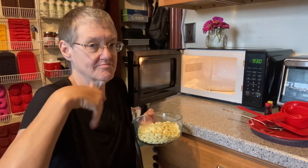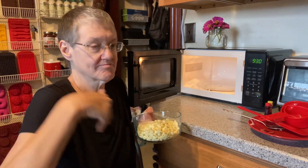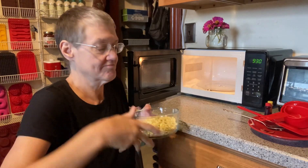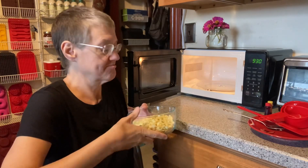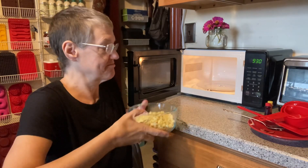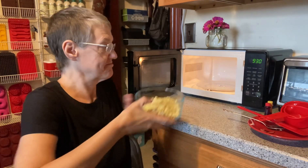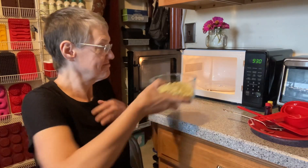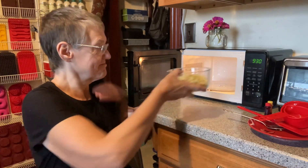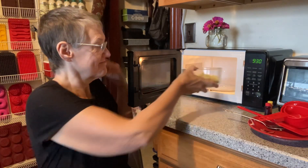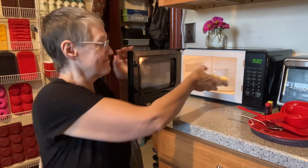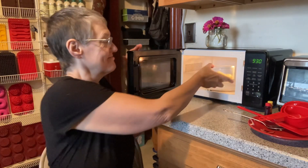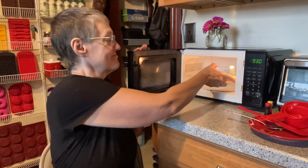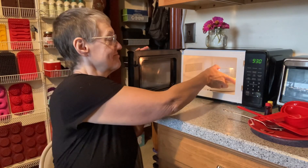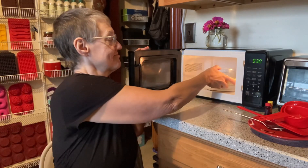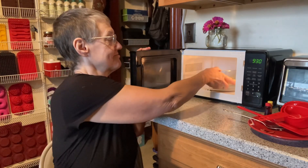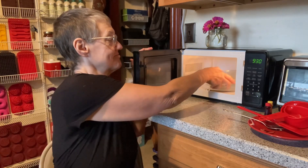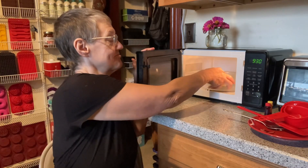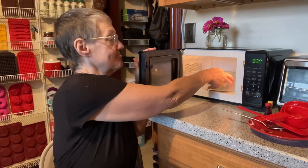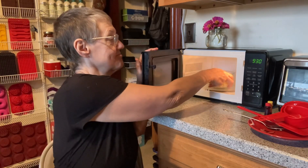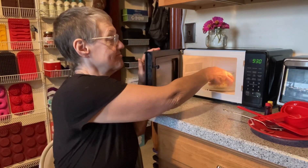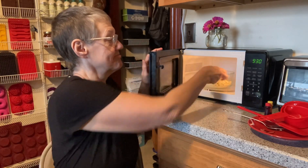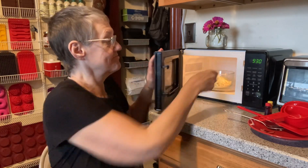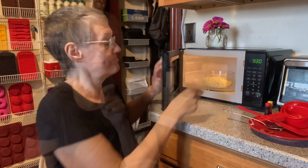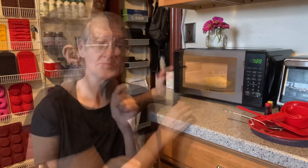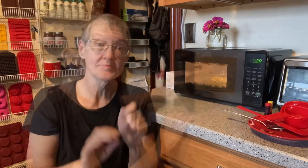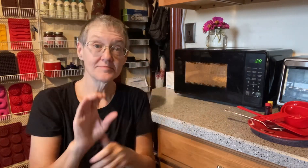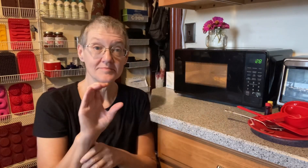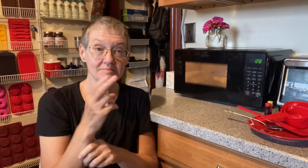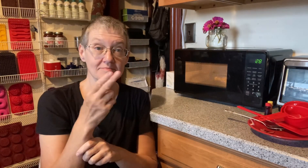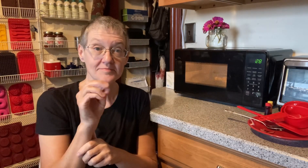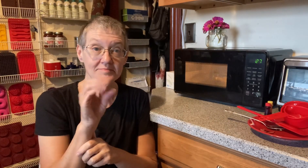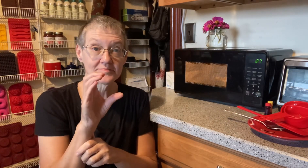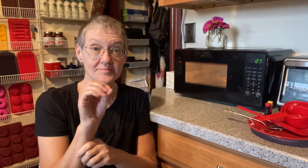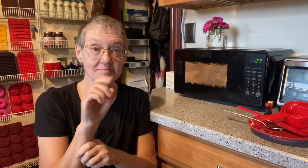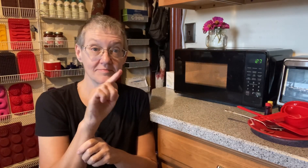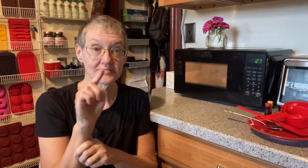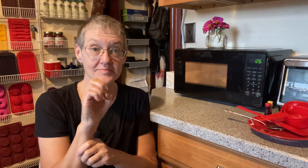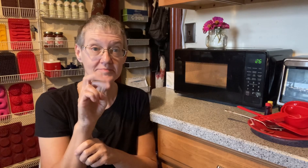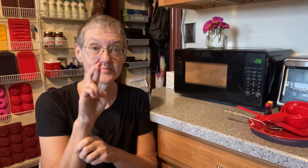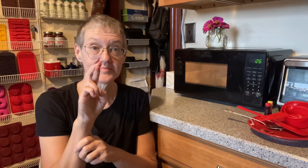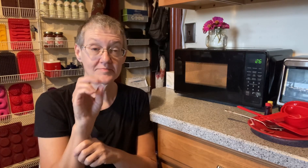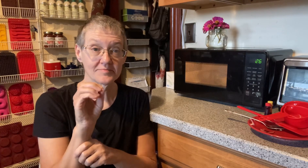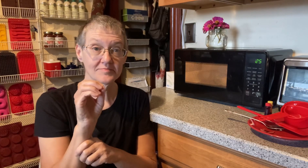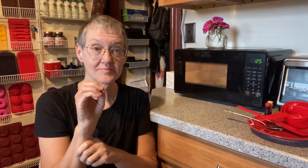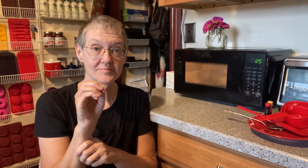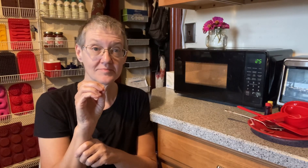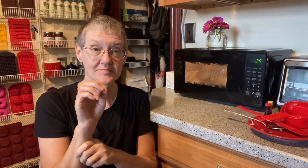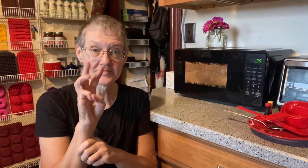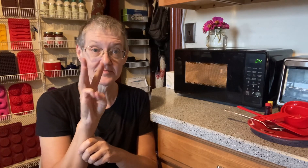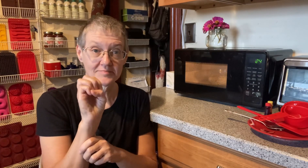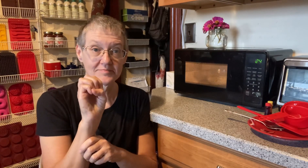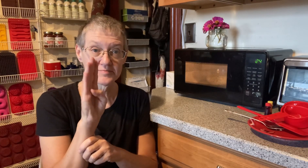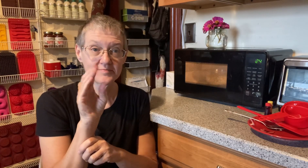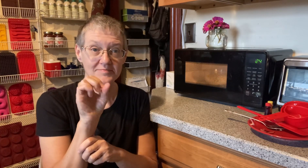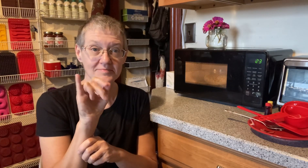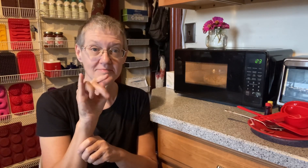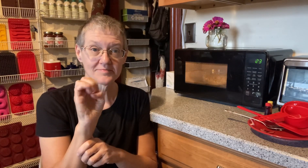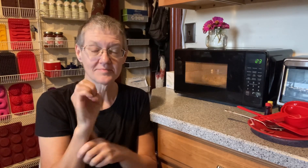Nothing's happening yet. Now, Choco Zero on their website